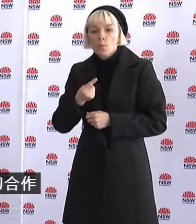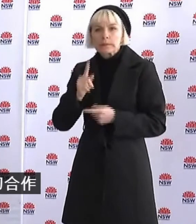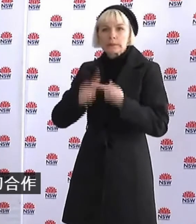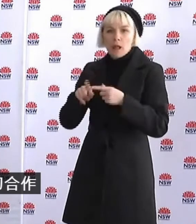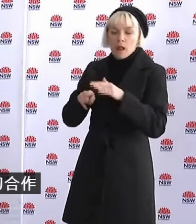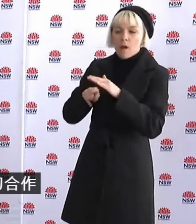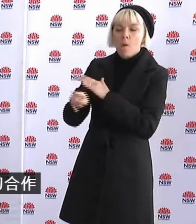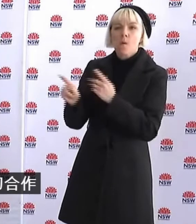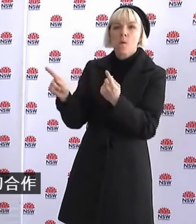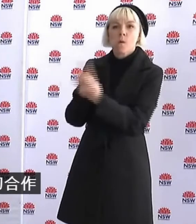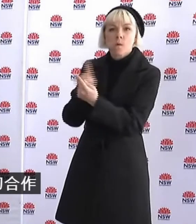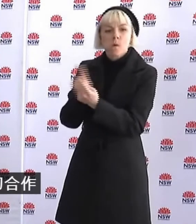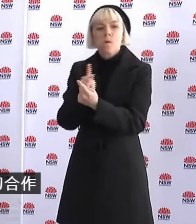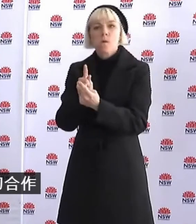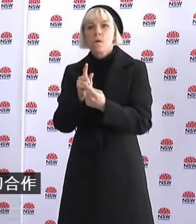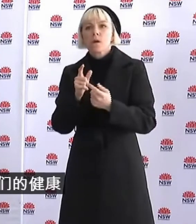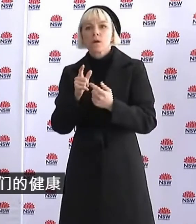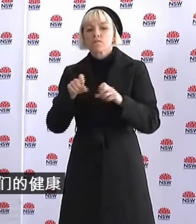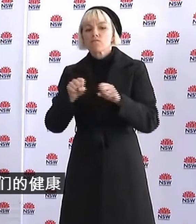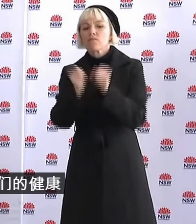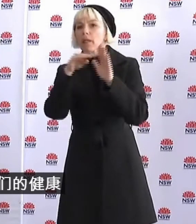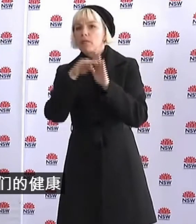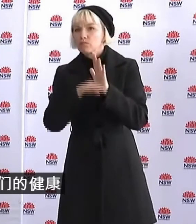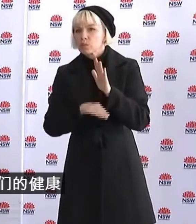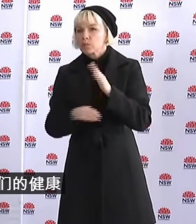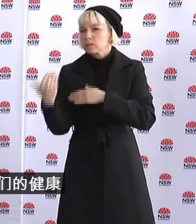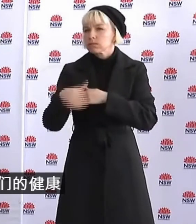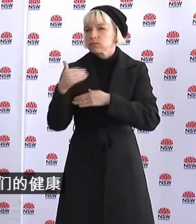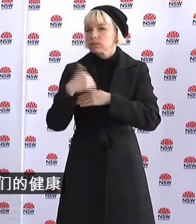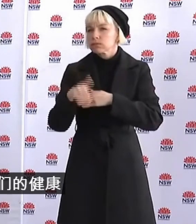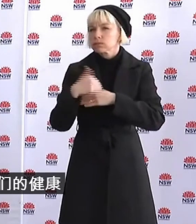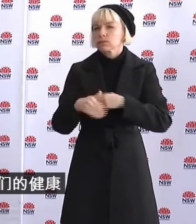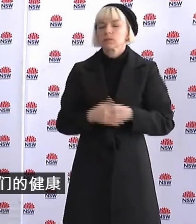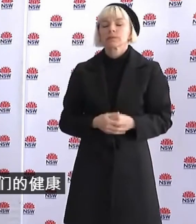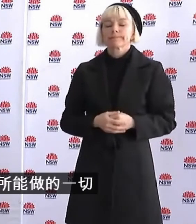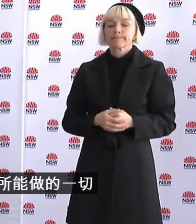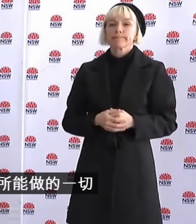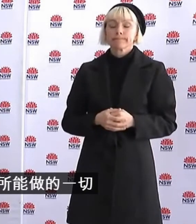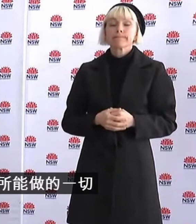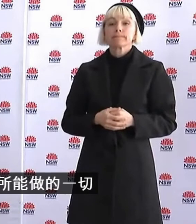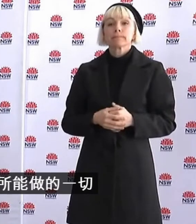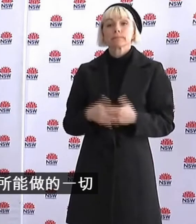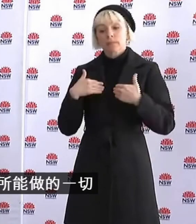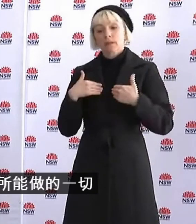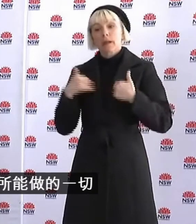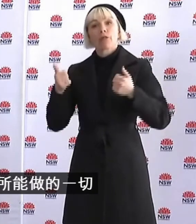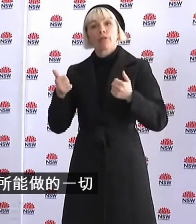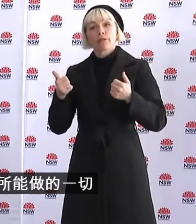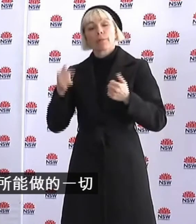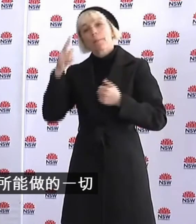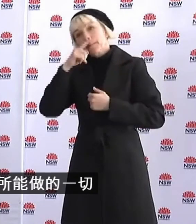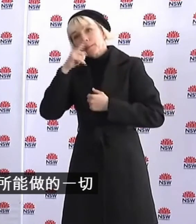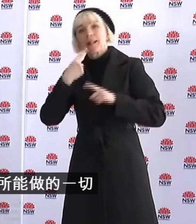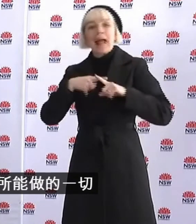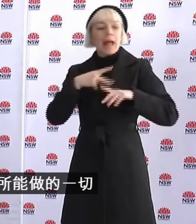and police are working very closely? Yeah. Well, can I say that the police and our health officials are working very closely to